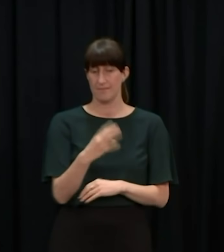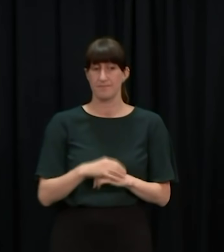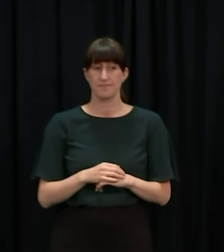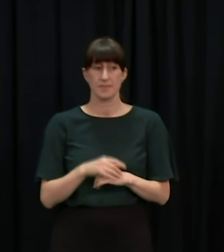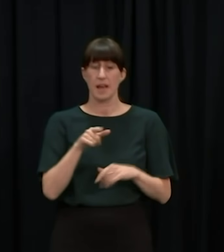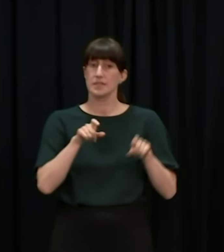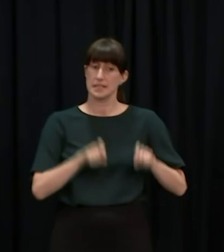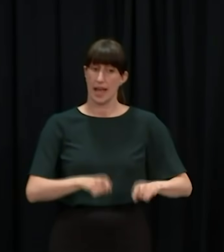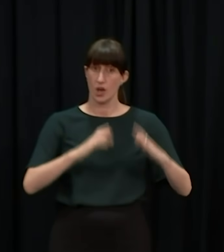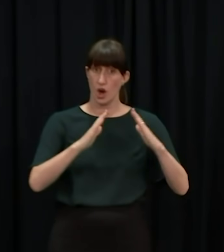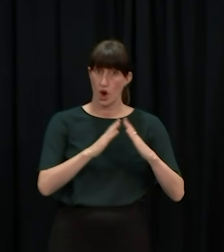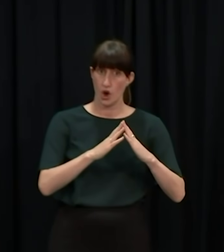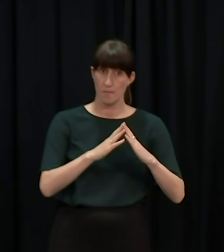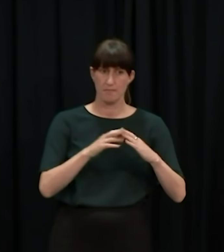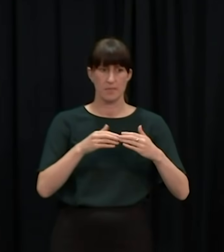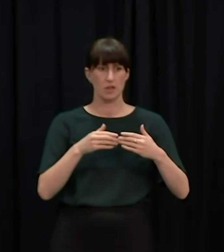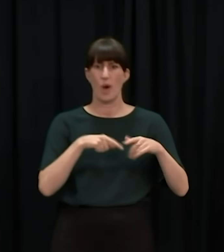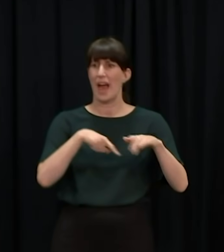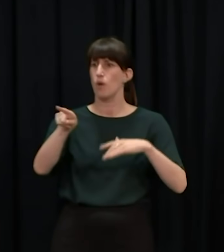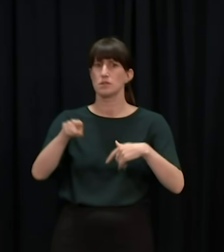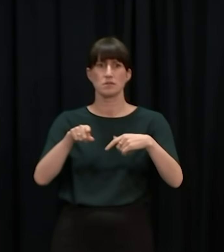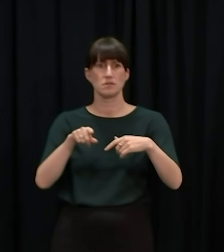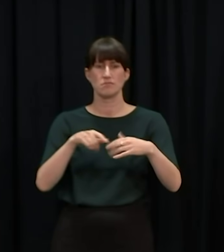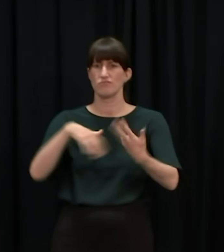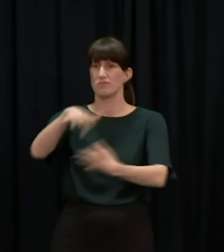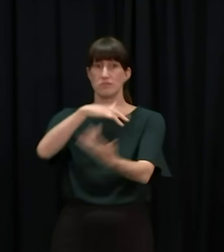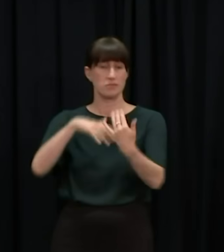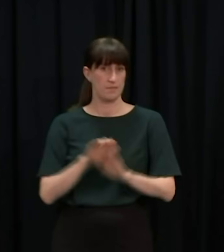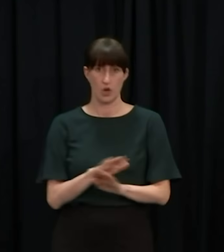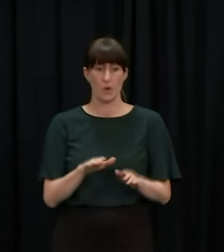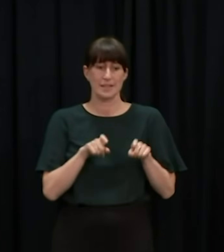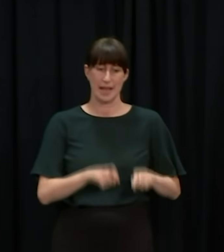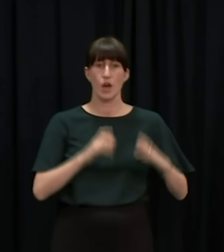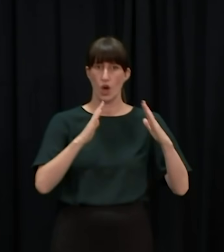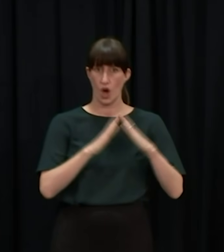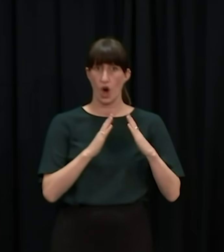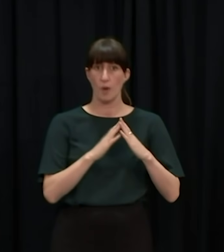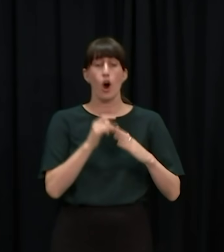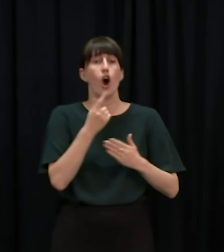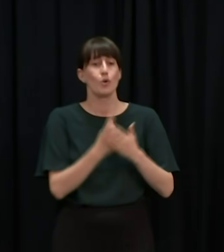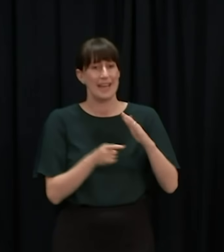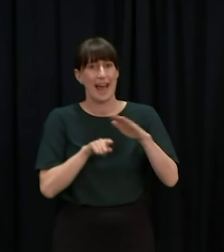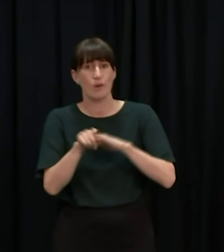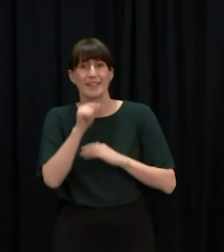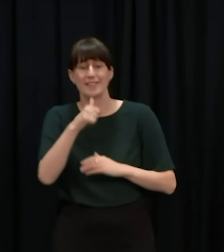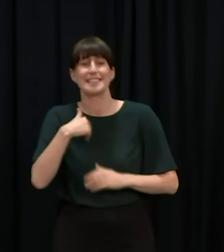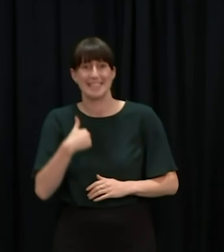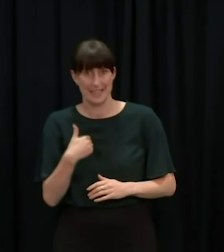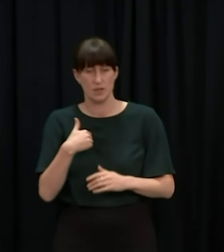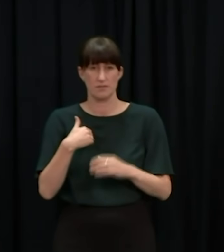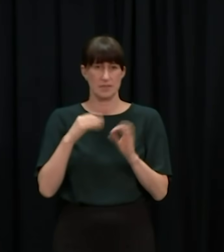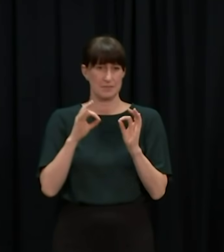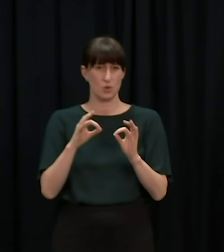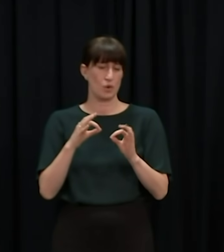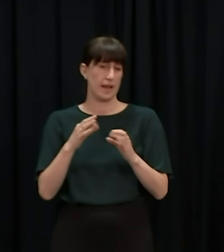point, and just go out and about just when you need to. A reminder also that the Section